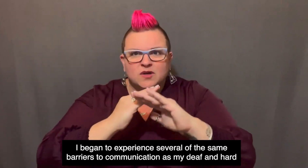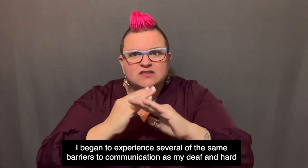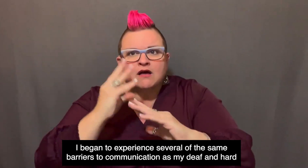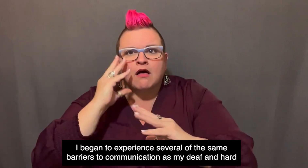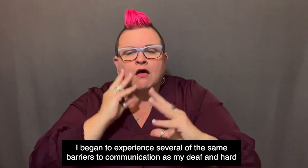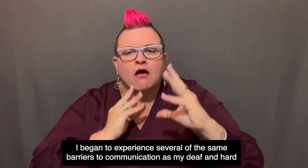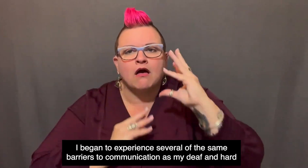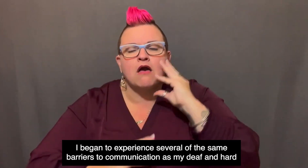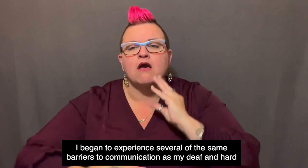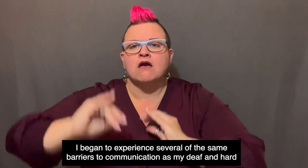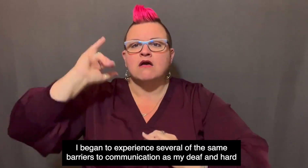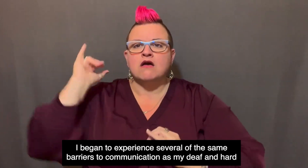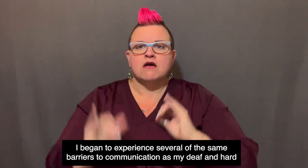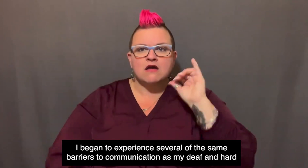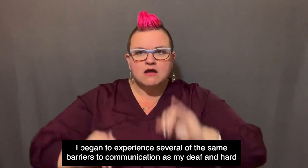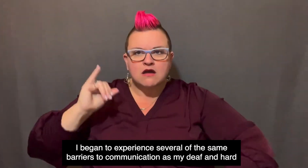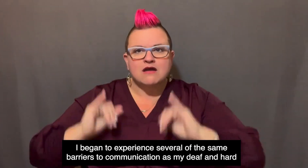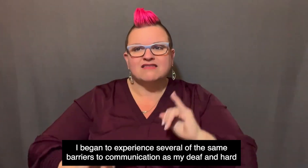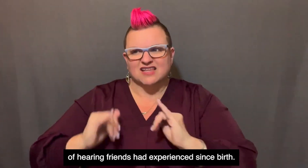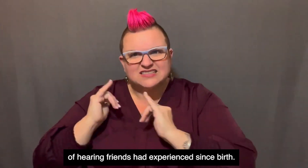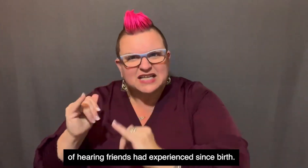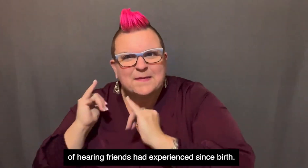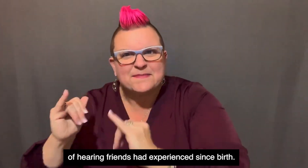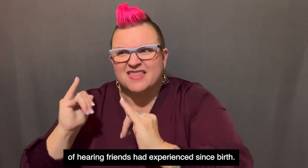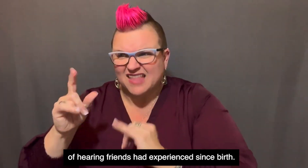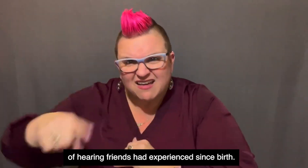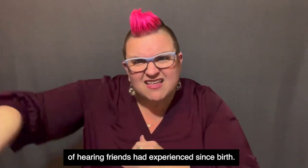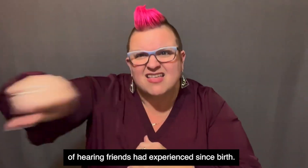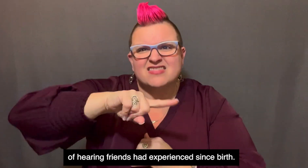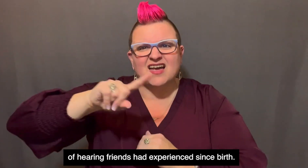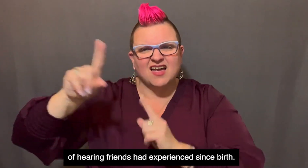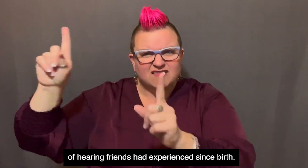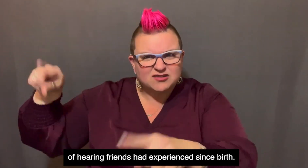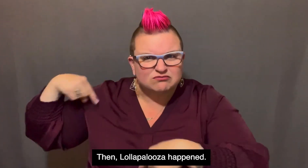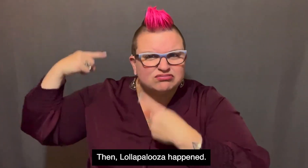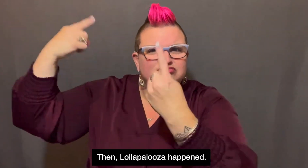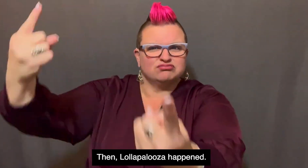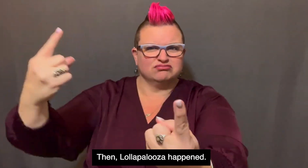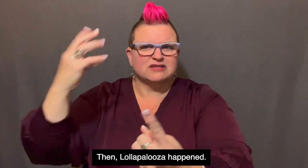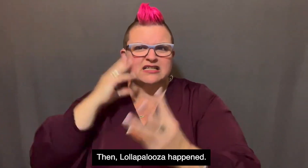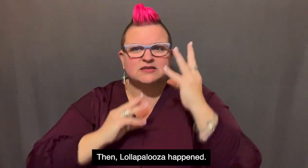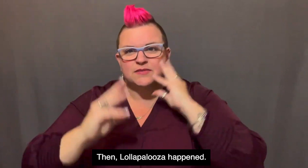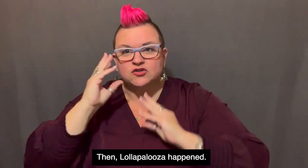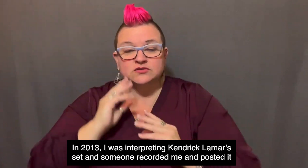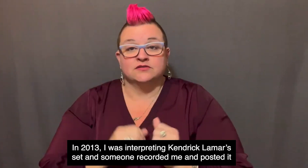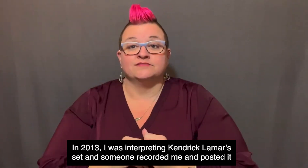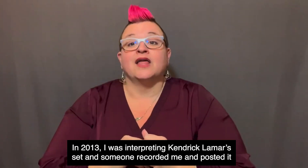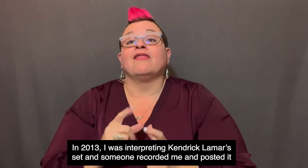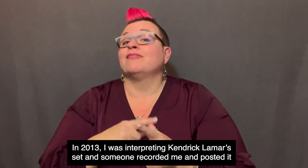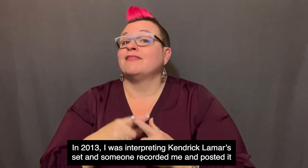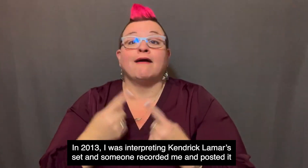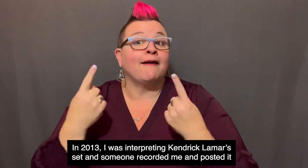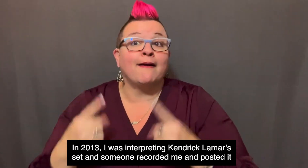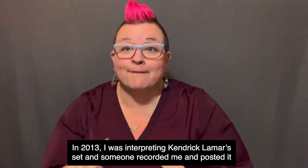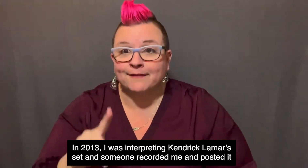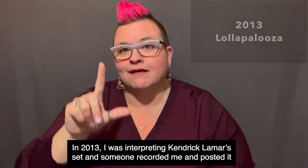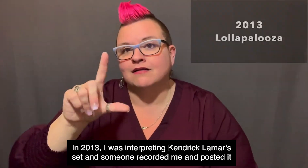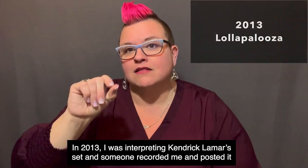communication as my deaf and hard of hearing friends had experienced since birth. Then Lollapalooza happened.